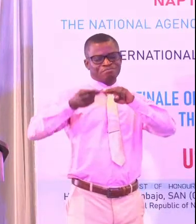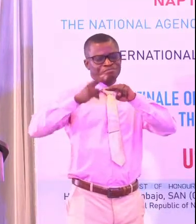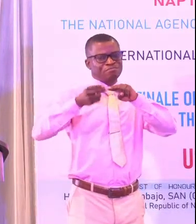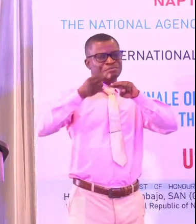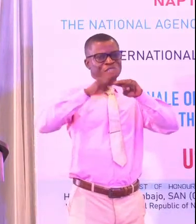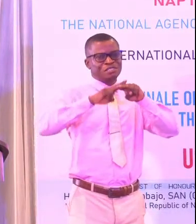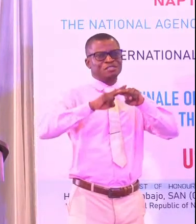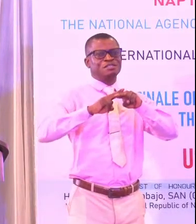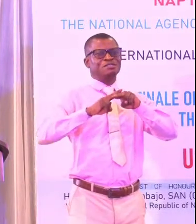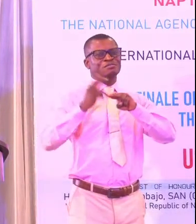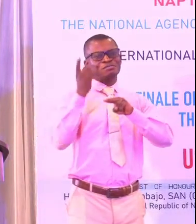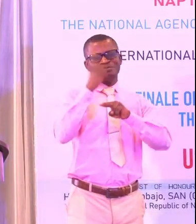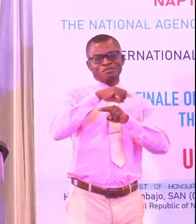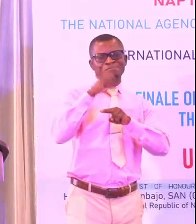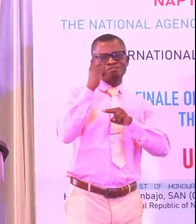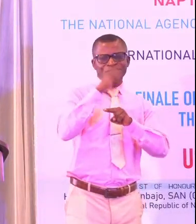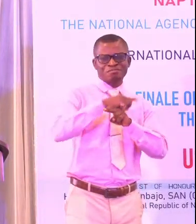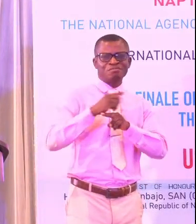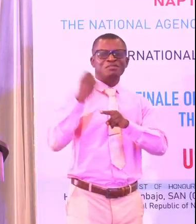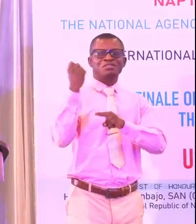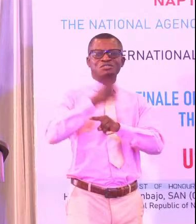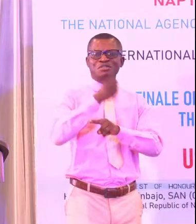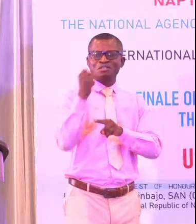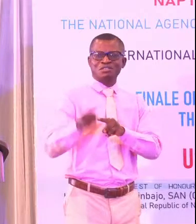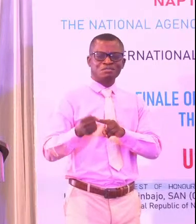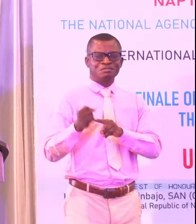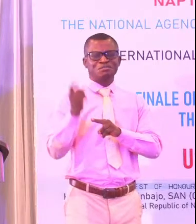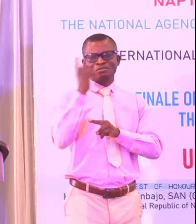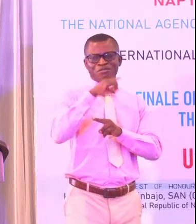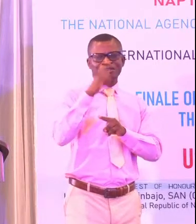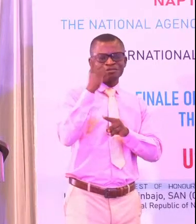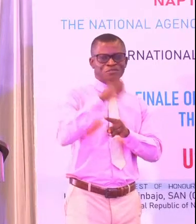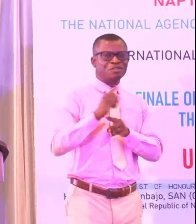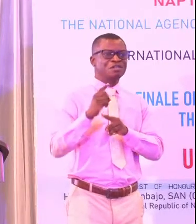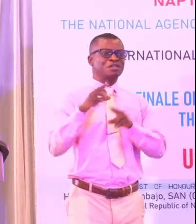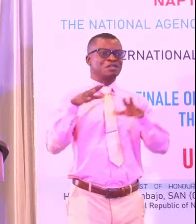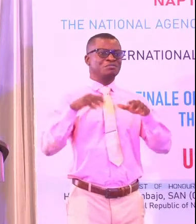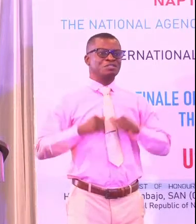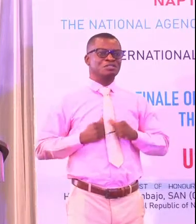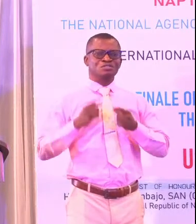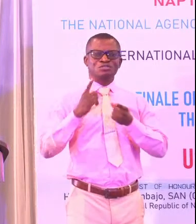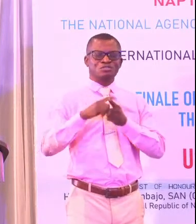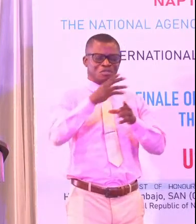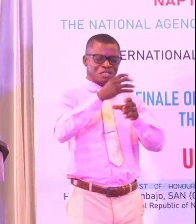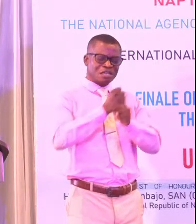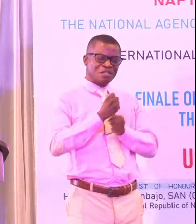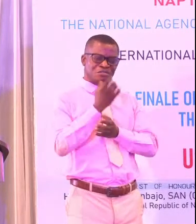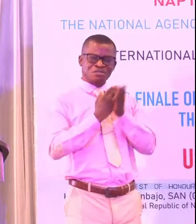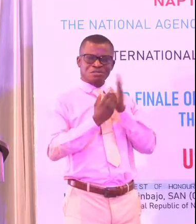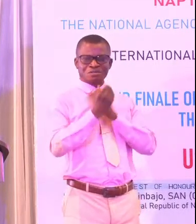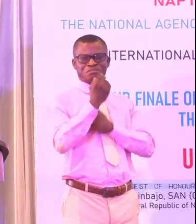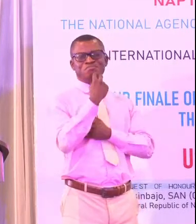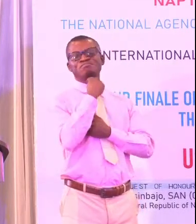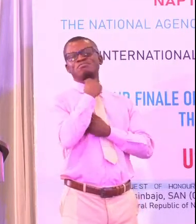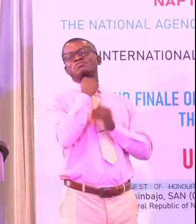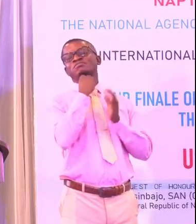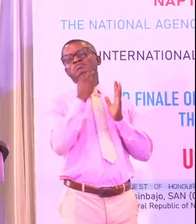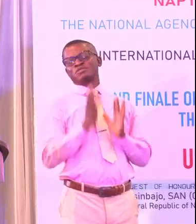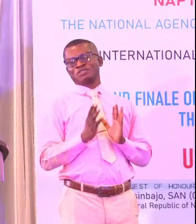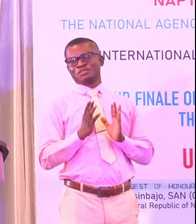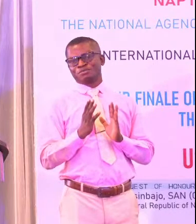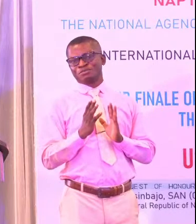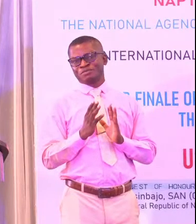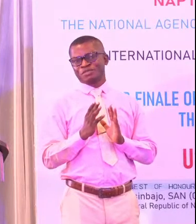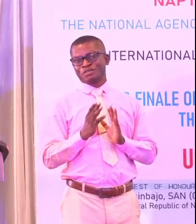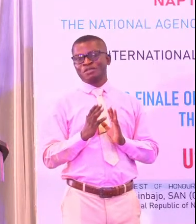fake scholarship via social media, as traffickers use it to recruit and catfish unsuspecting victims. While